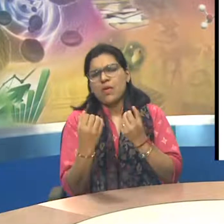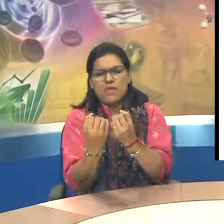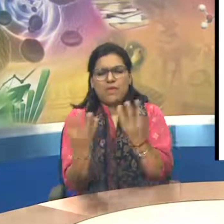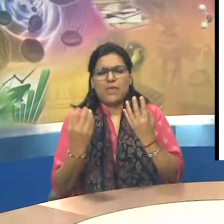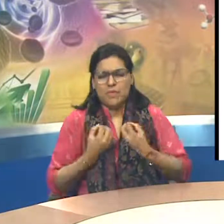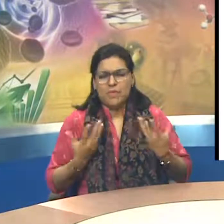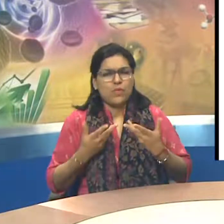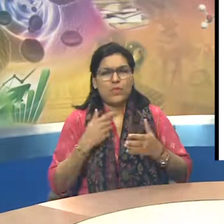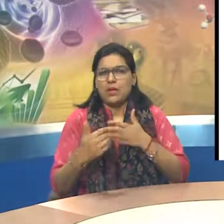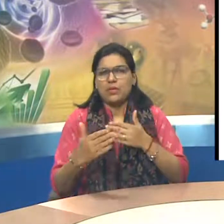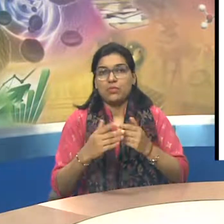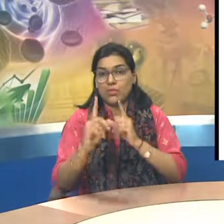transmitted